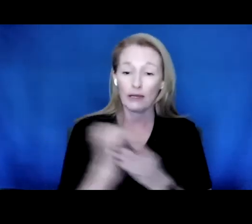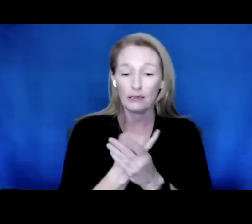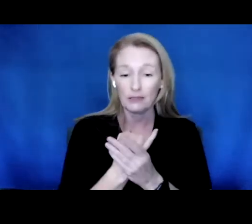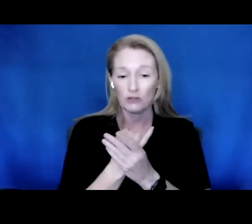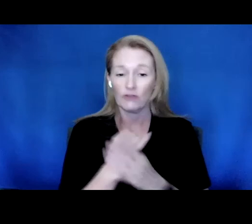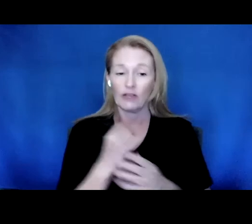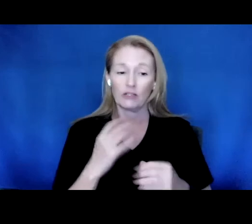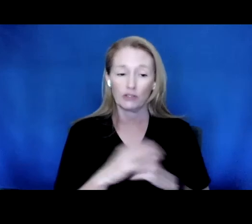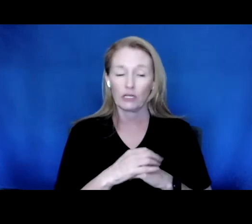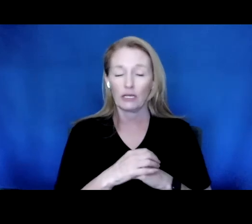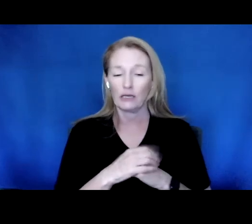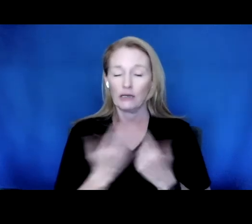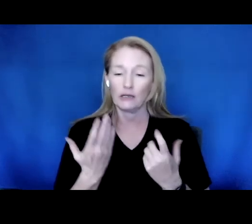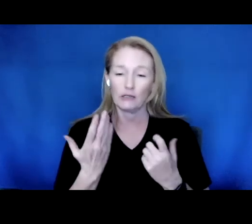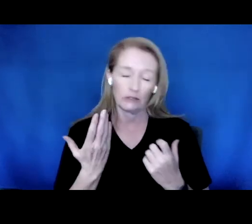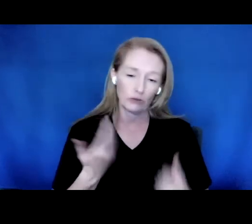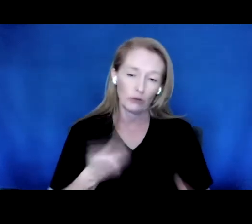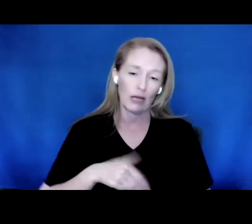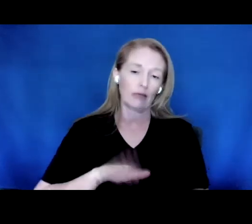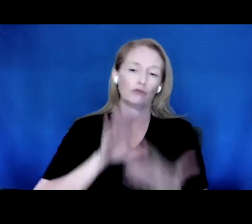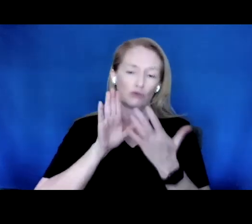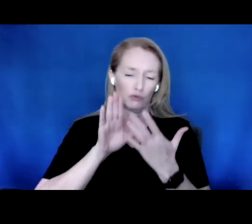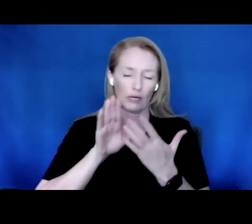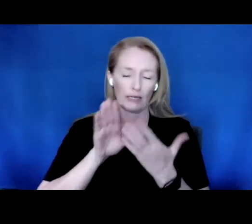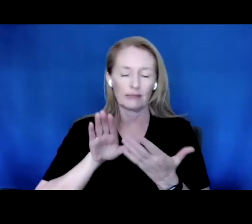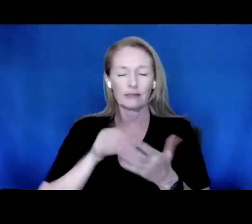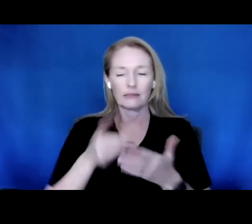infant mortality within their communities.